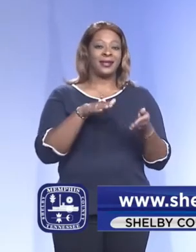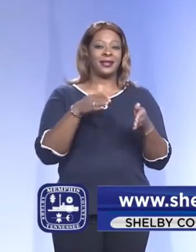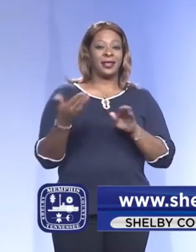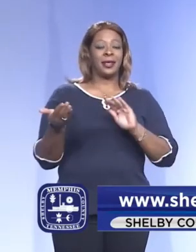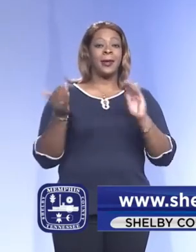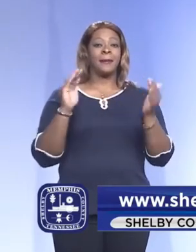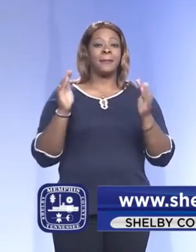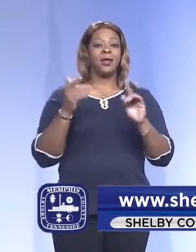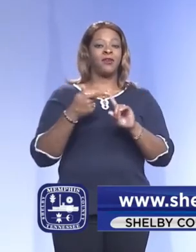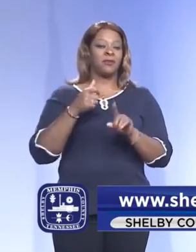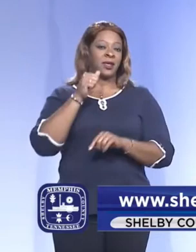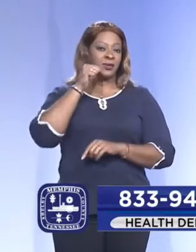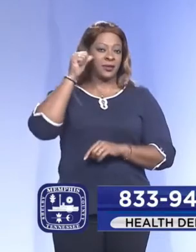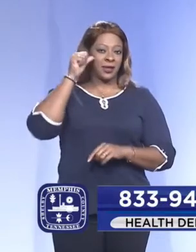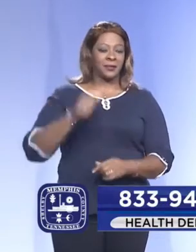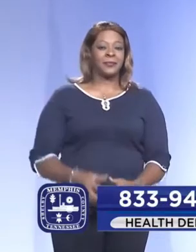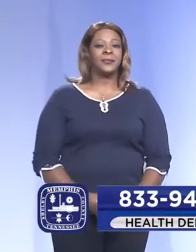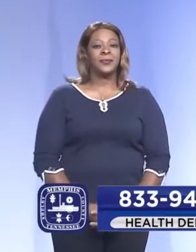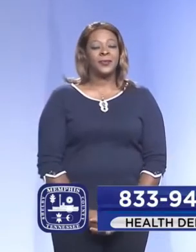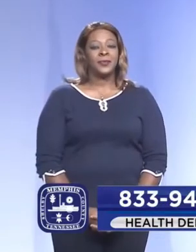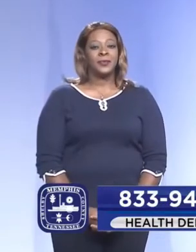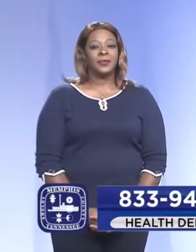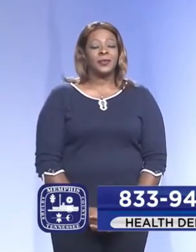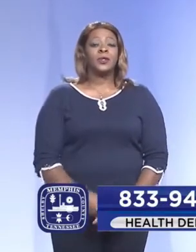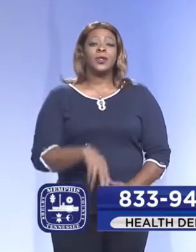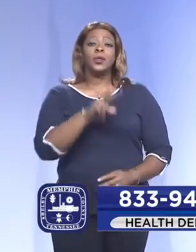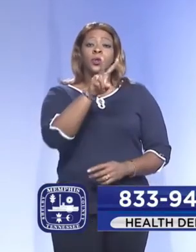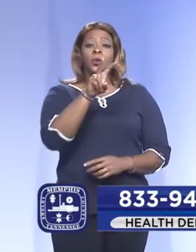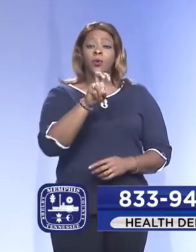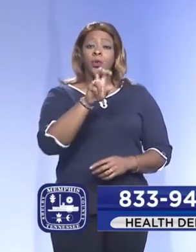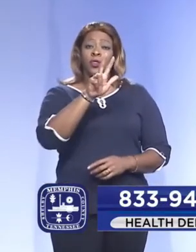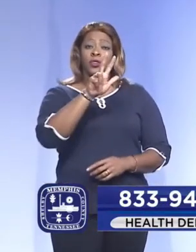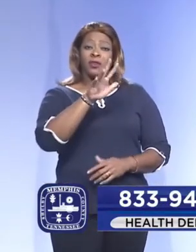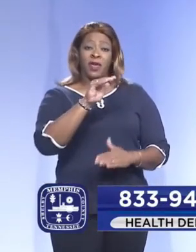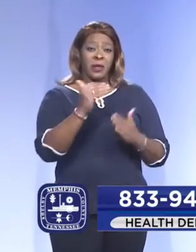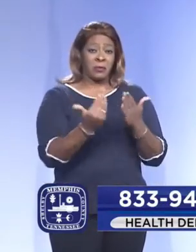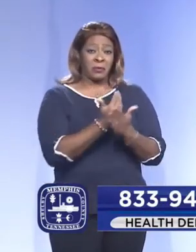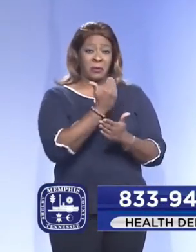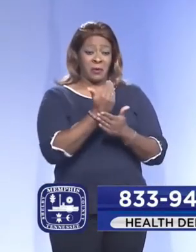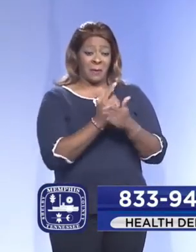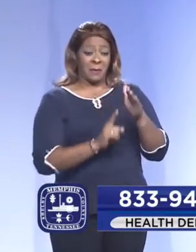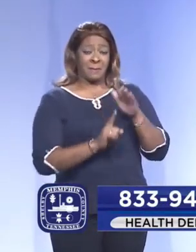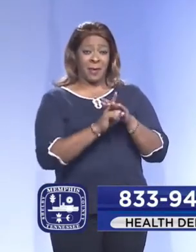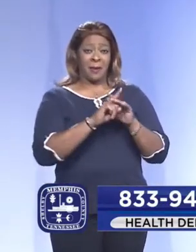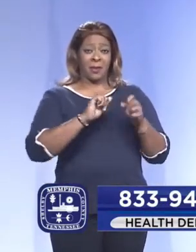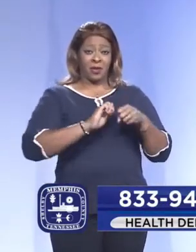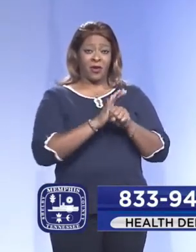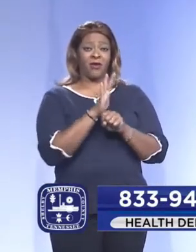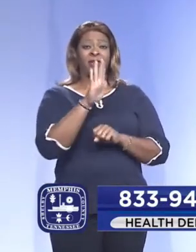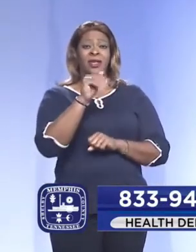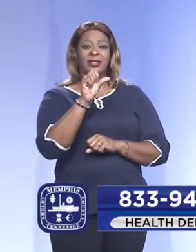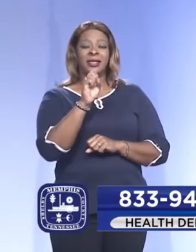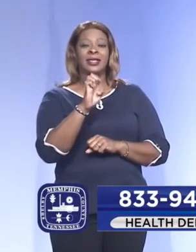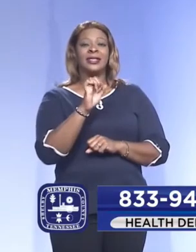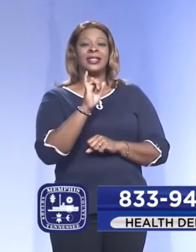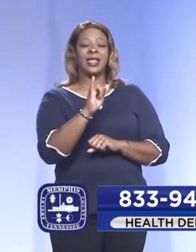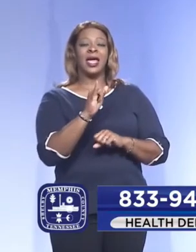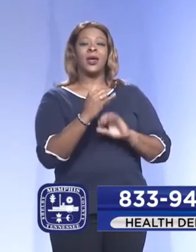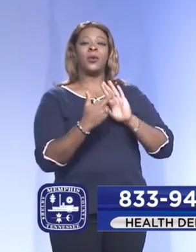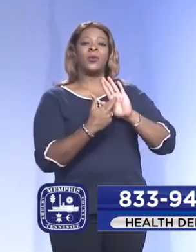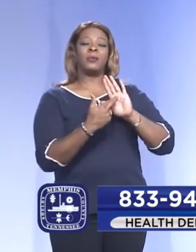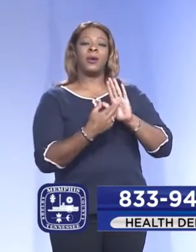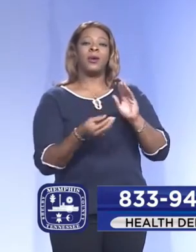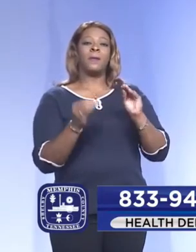to yesterday. The 235 new cases actually represents somewhat of